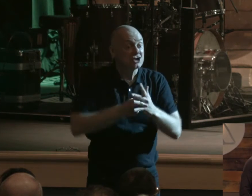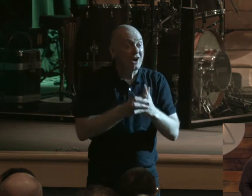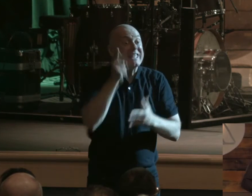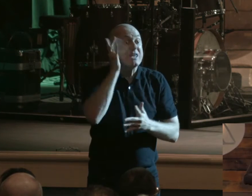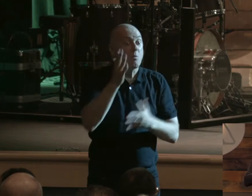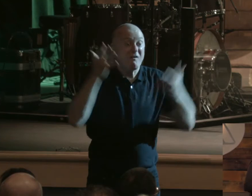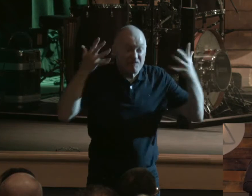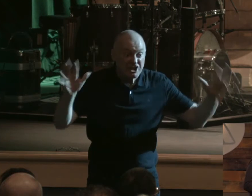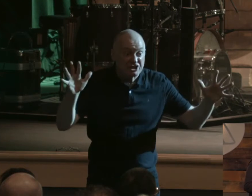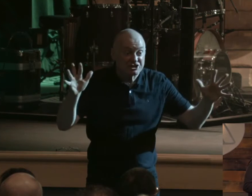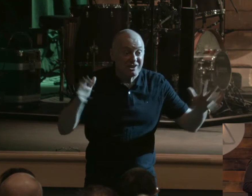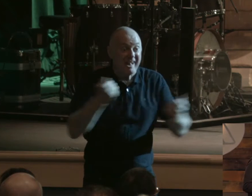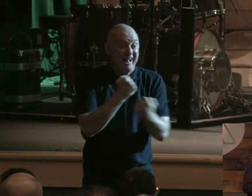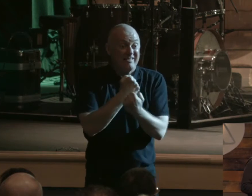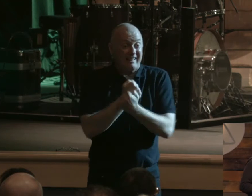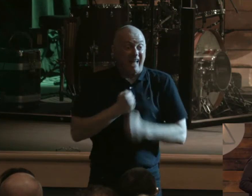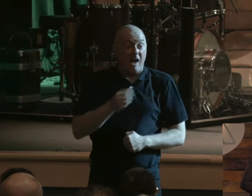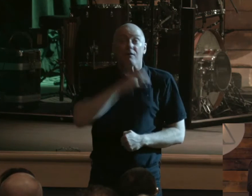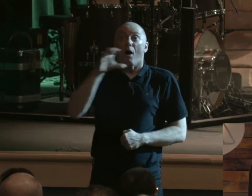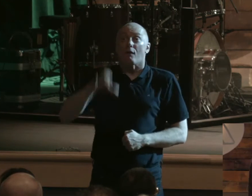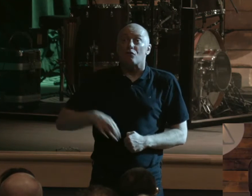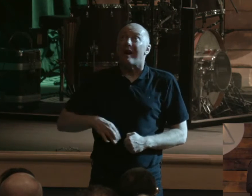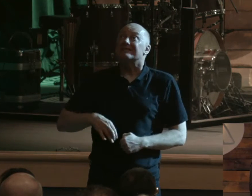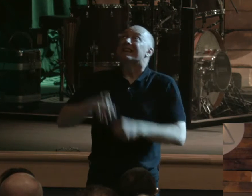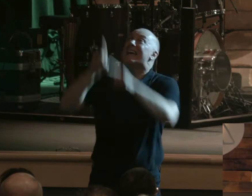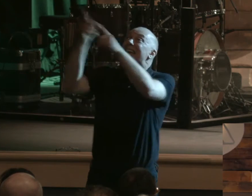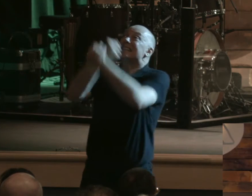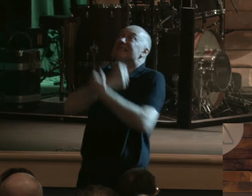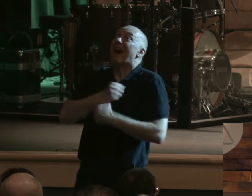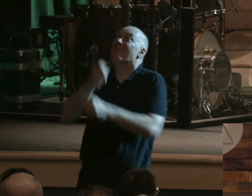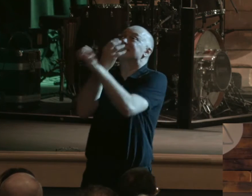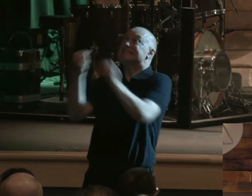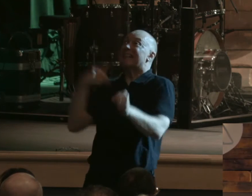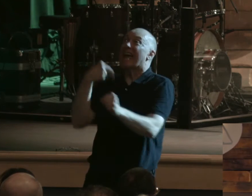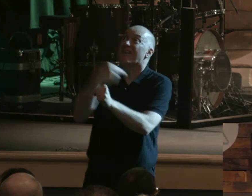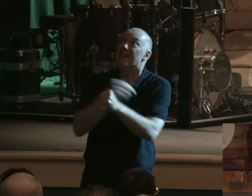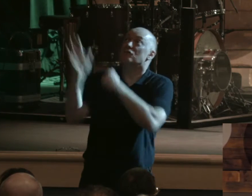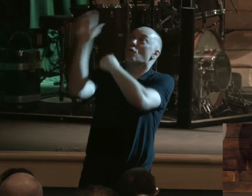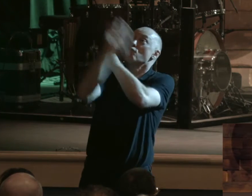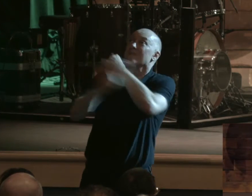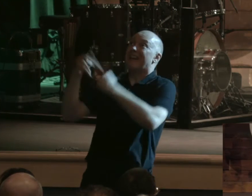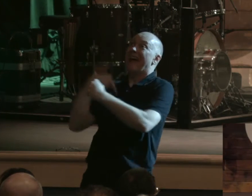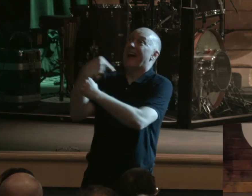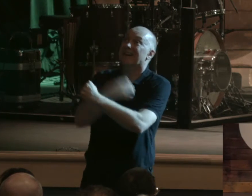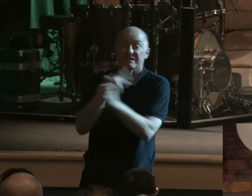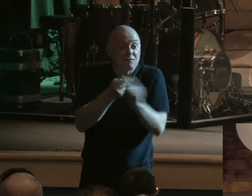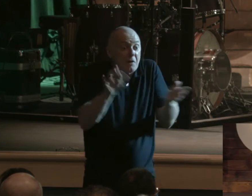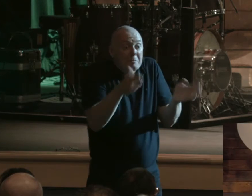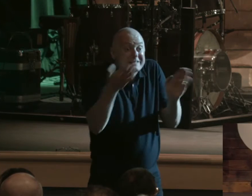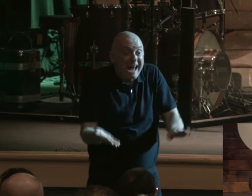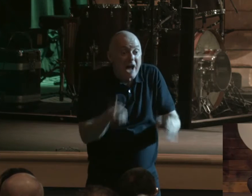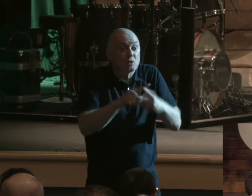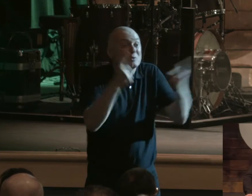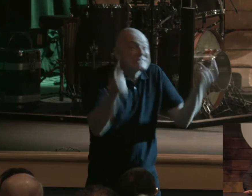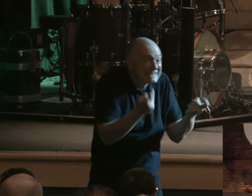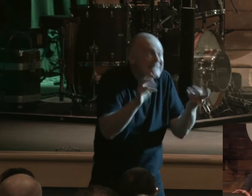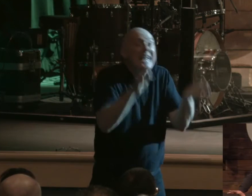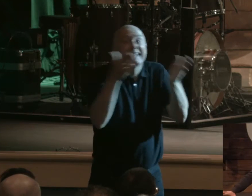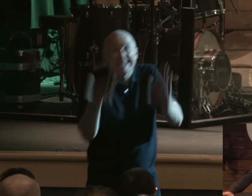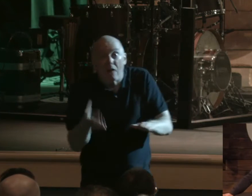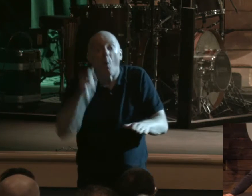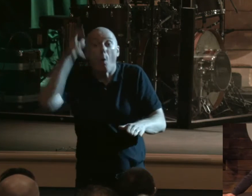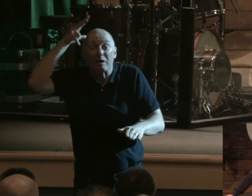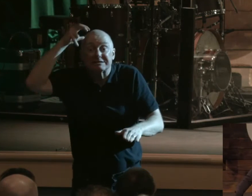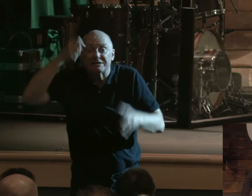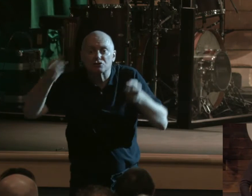finish. The love of Christ, therefore, saves us, constrains us, protects us from dying to sin, death, or